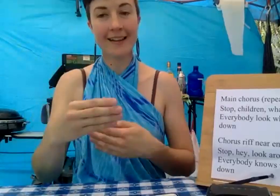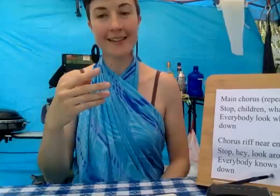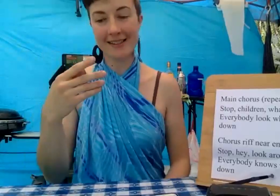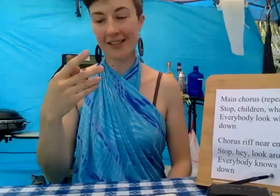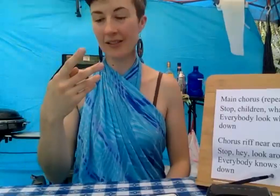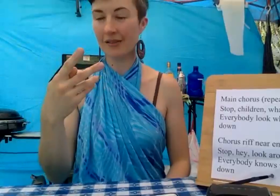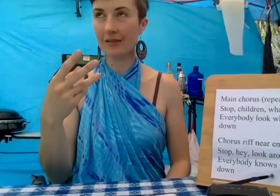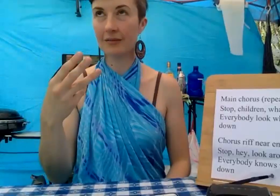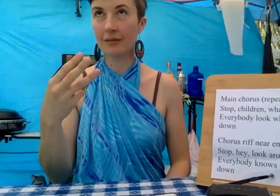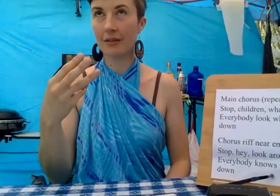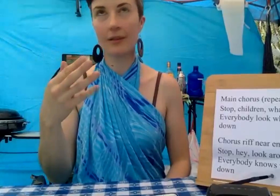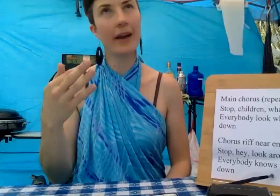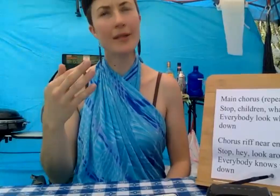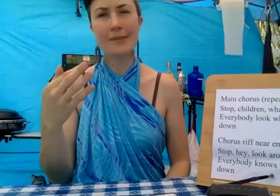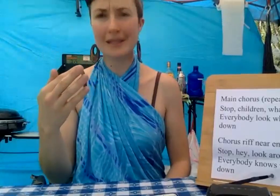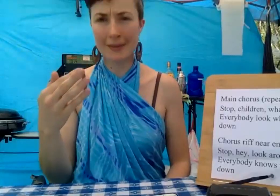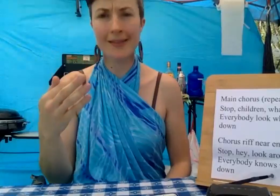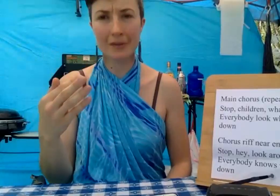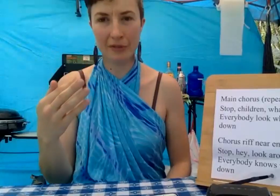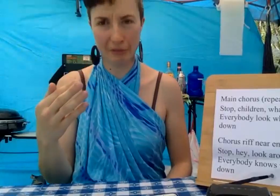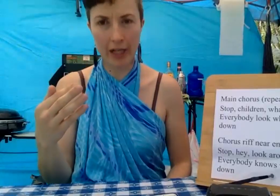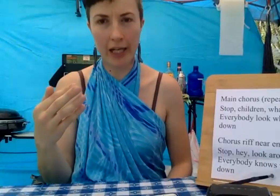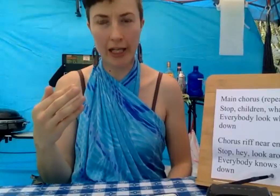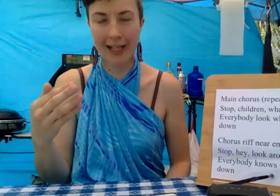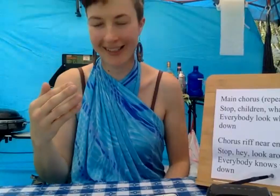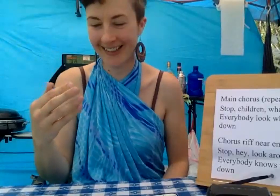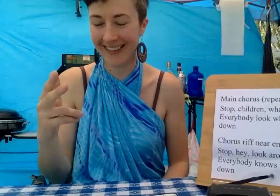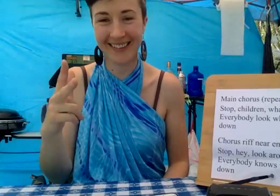next. I always mess up the sign for